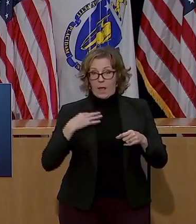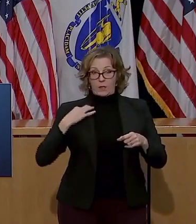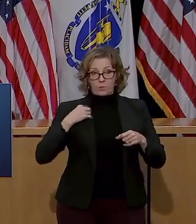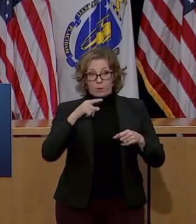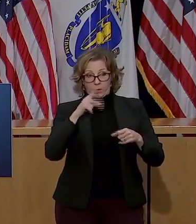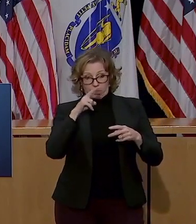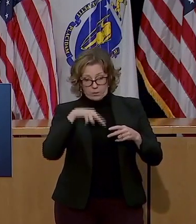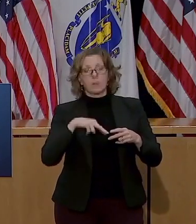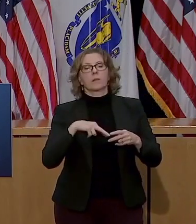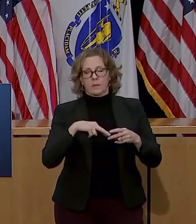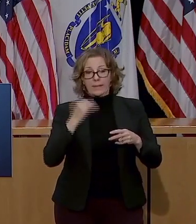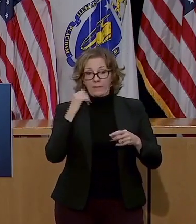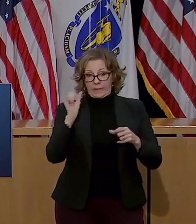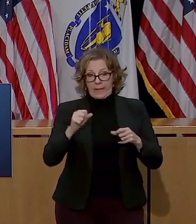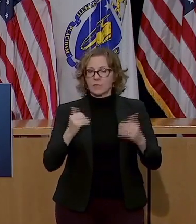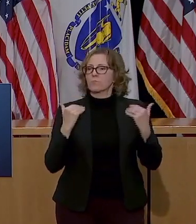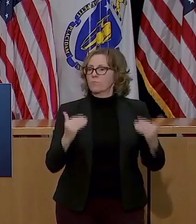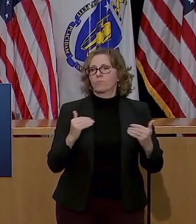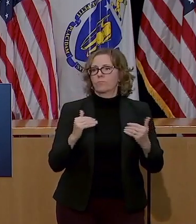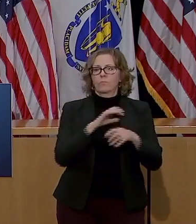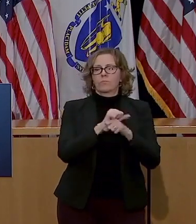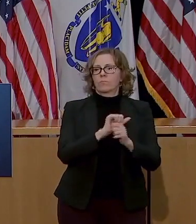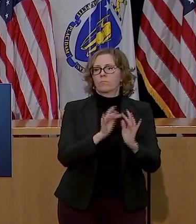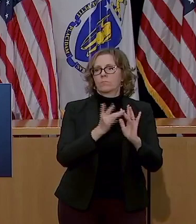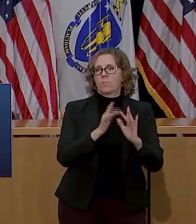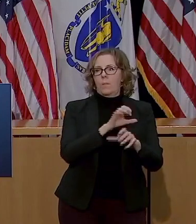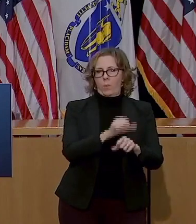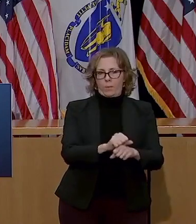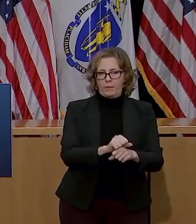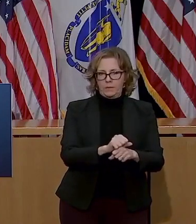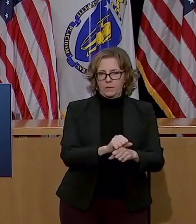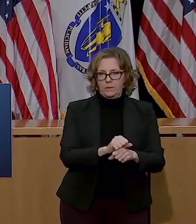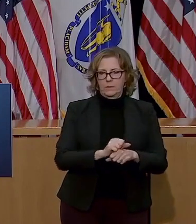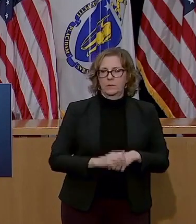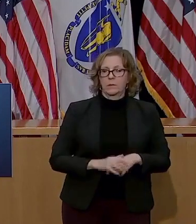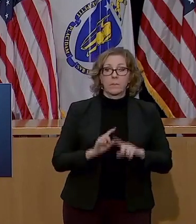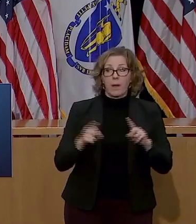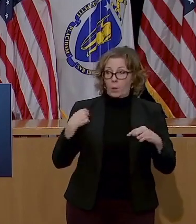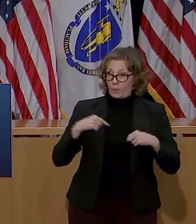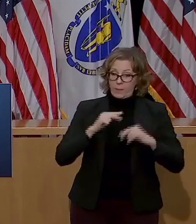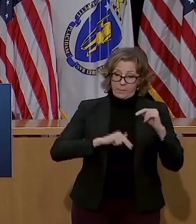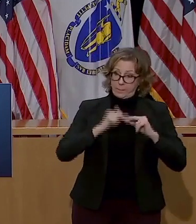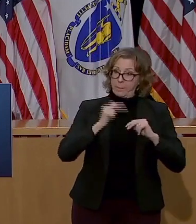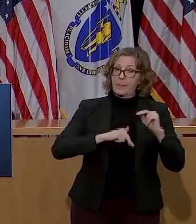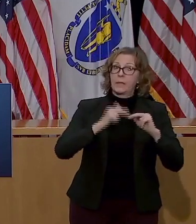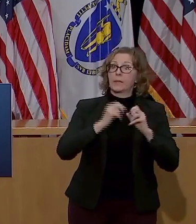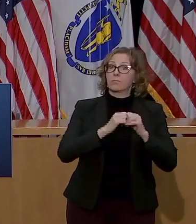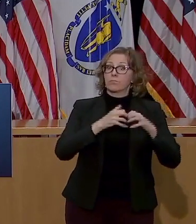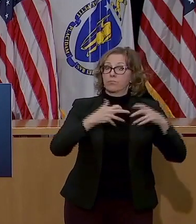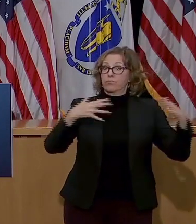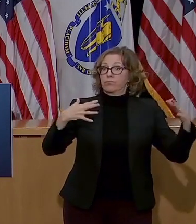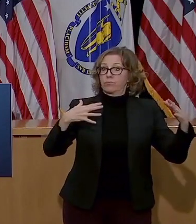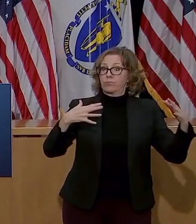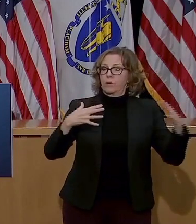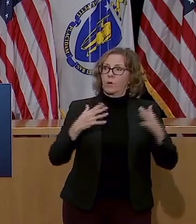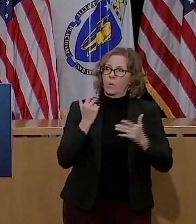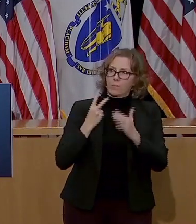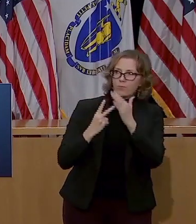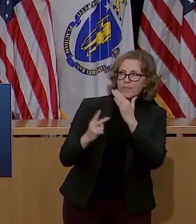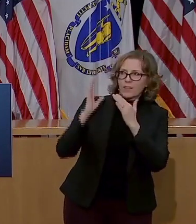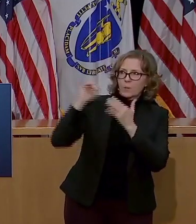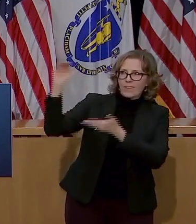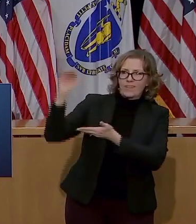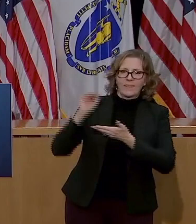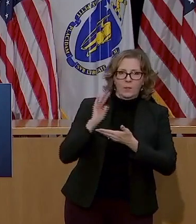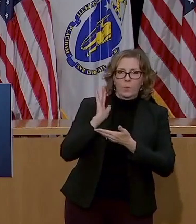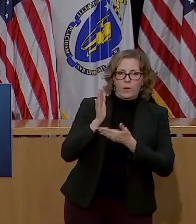are, make an appointment. But we are overbuilding here with respect to what we anticipate we're going to get from the feds by